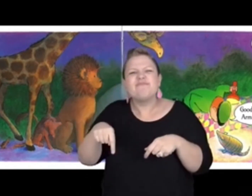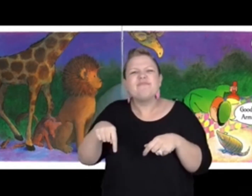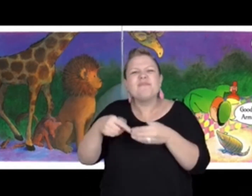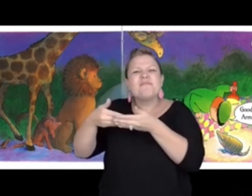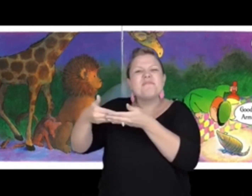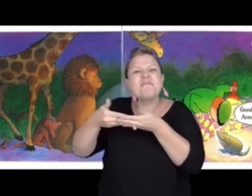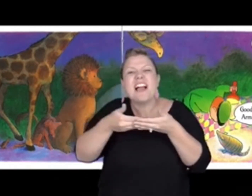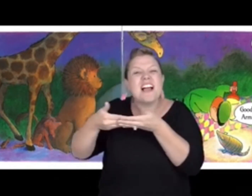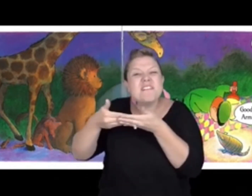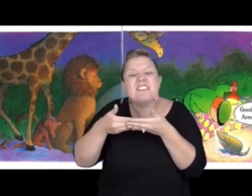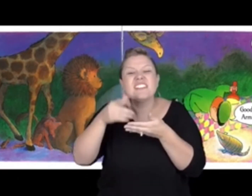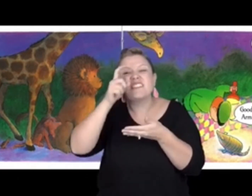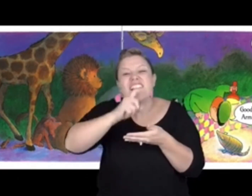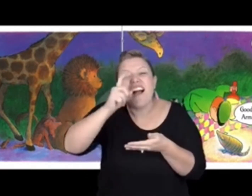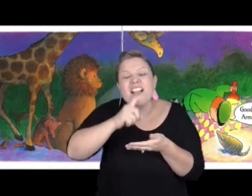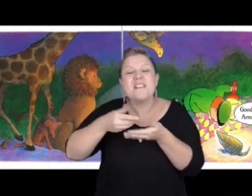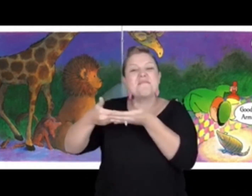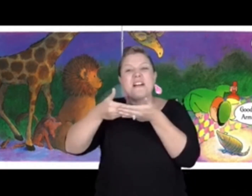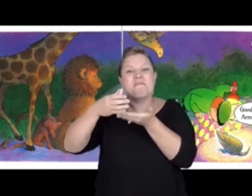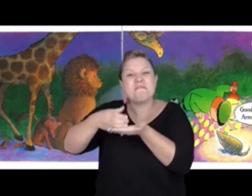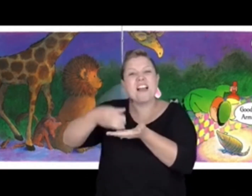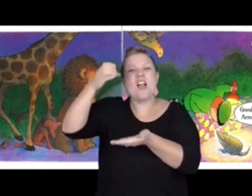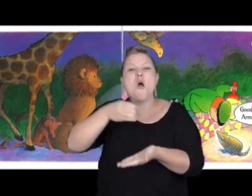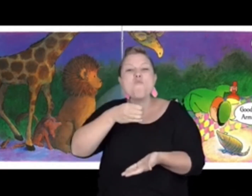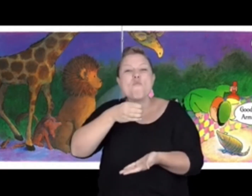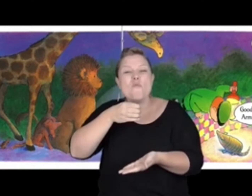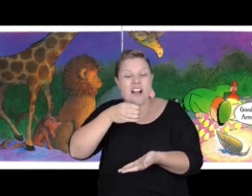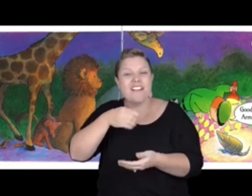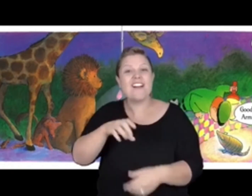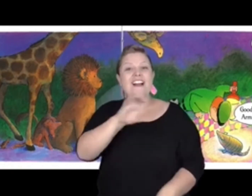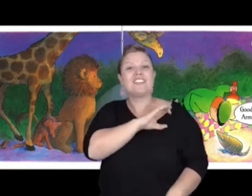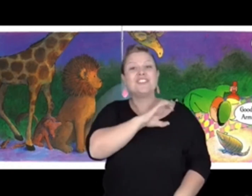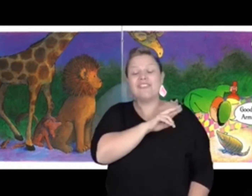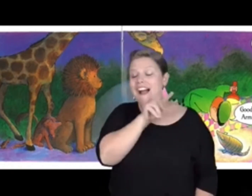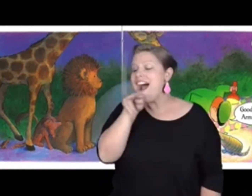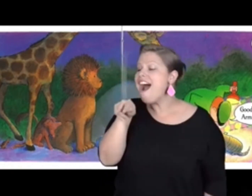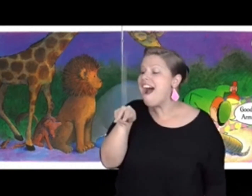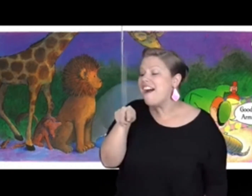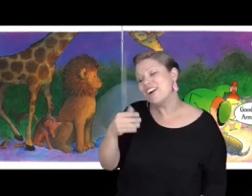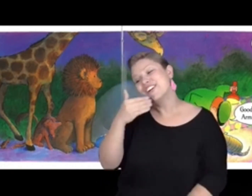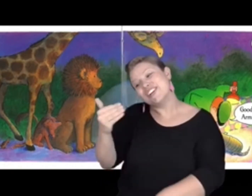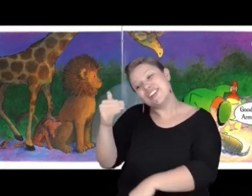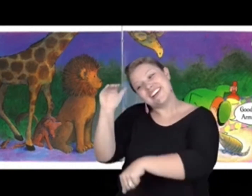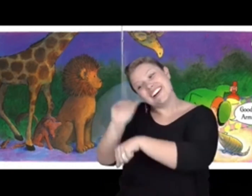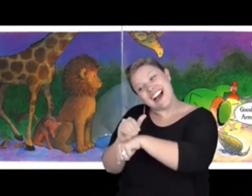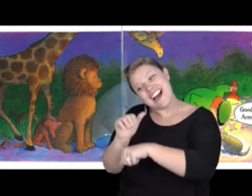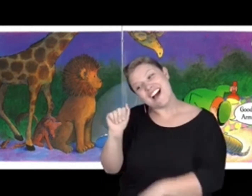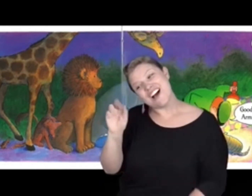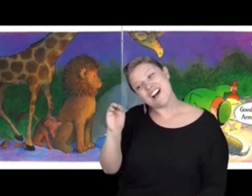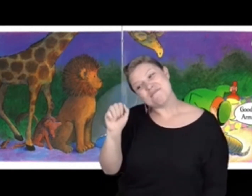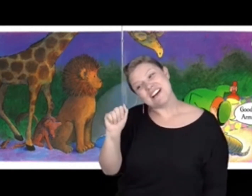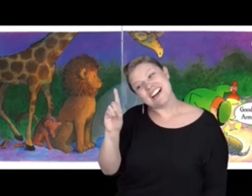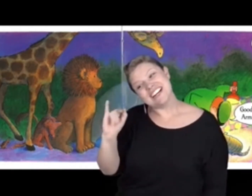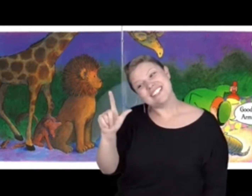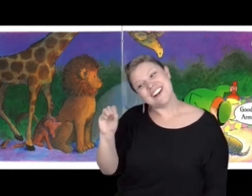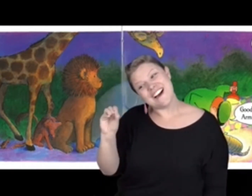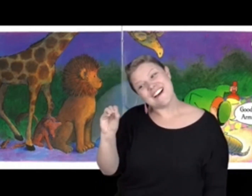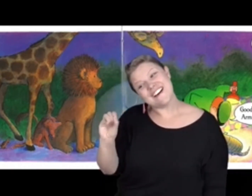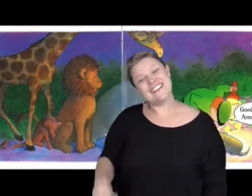He had toys as well. A stuffed baby doll, a bottle. The zookeeper looked at the armadillo.